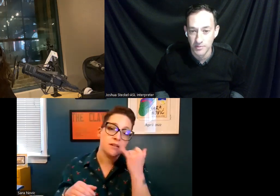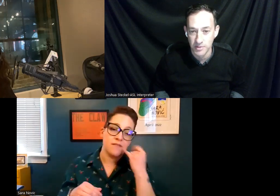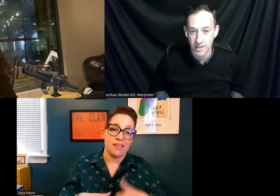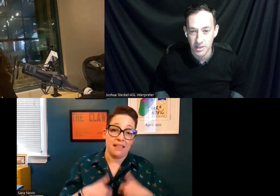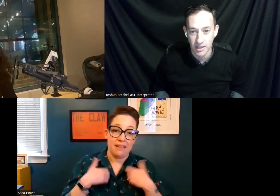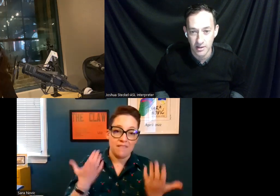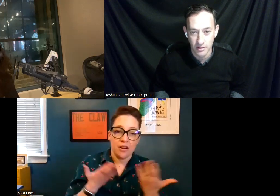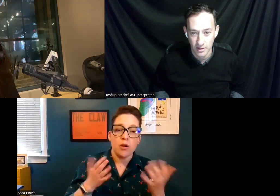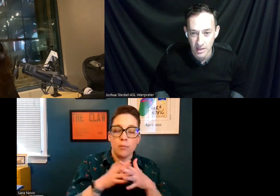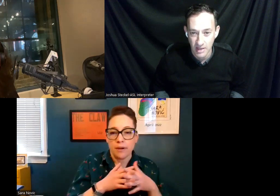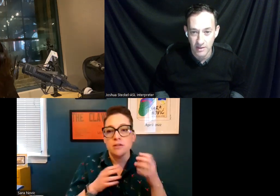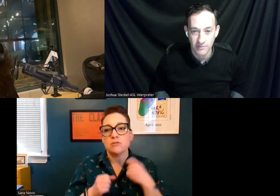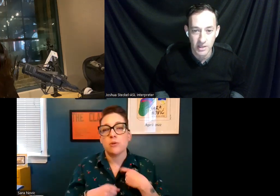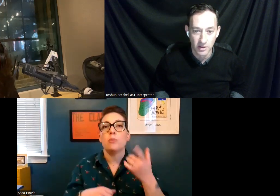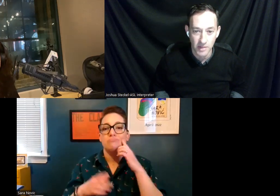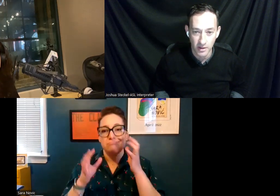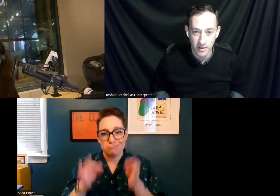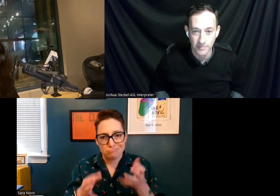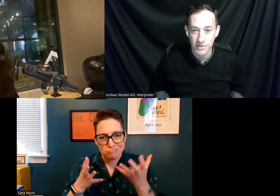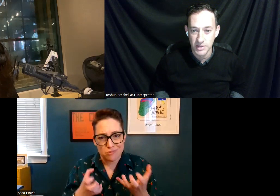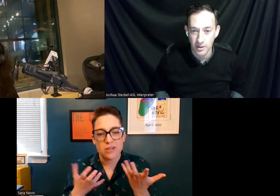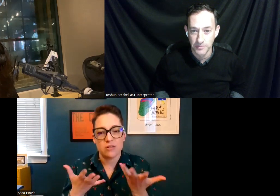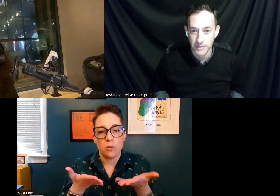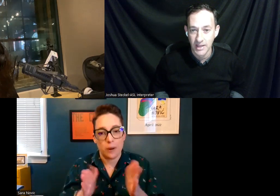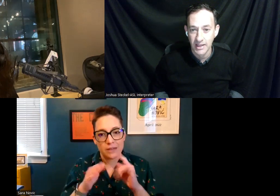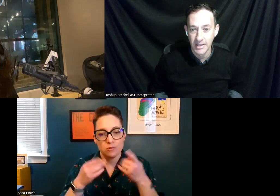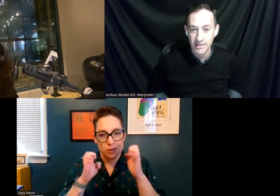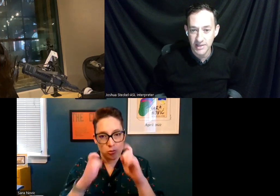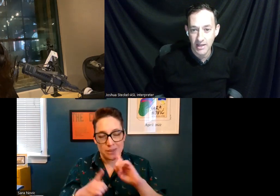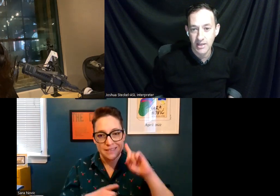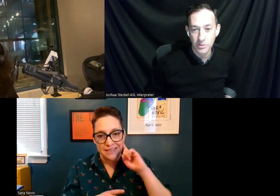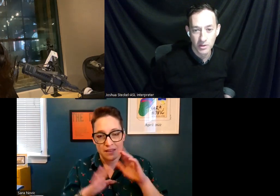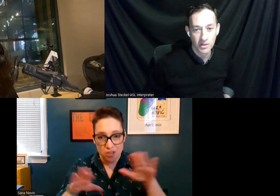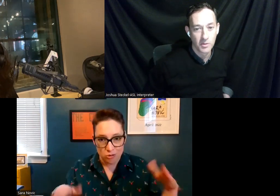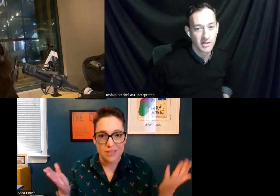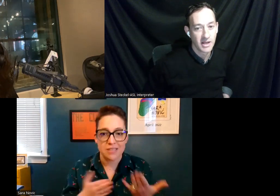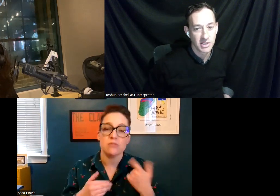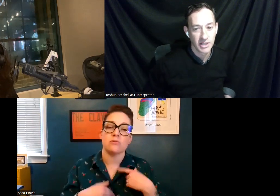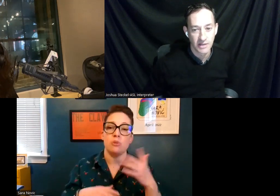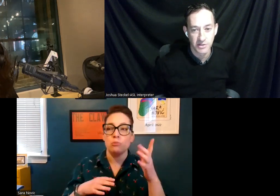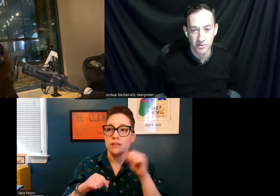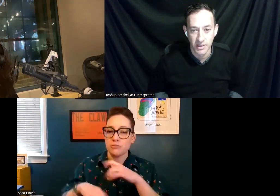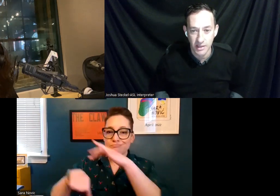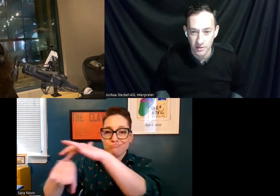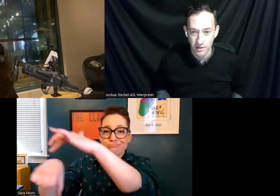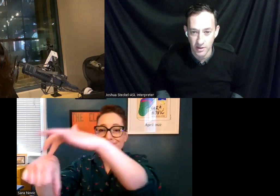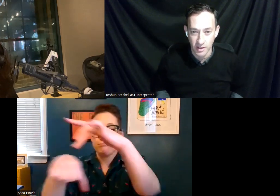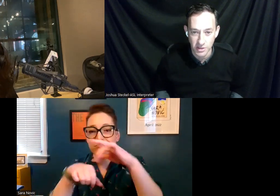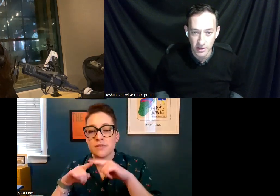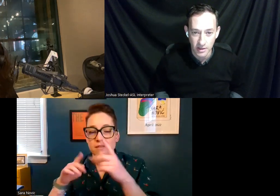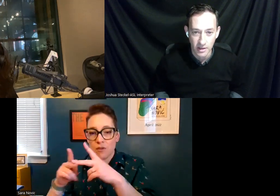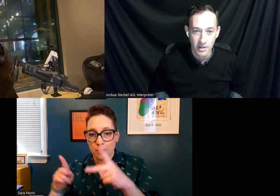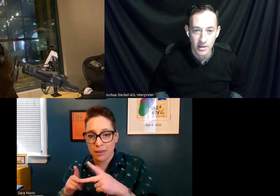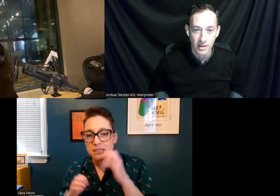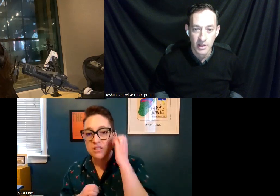Europe to be educated. They lived here in America. So he decided he wanted a way to educate deaf children here in our